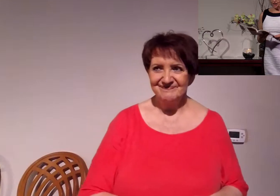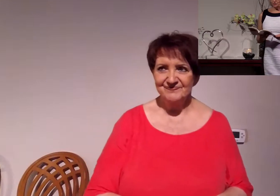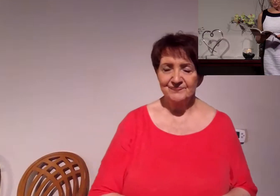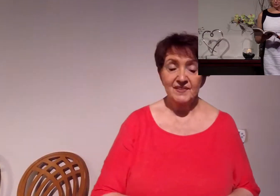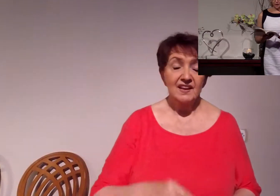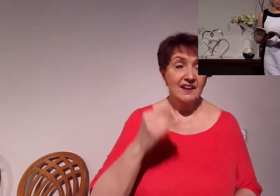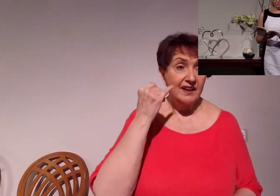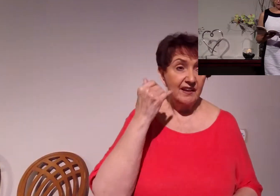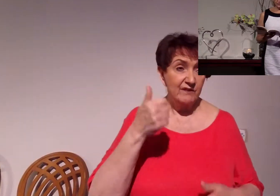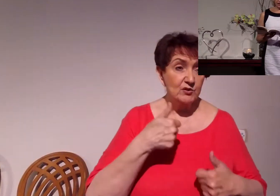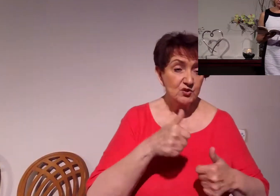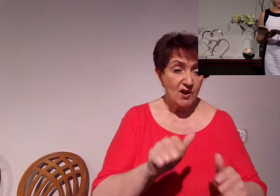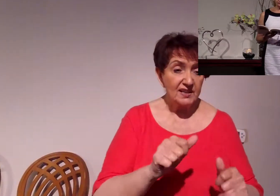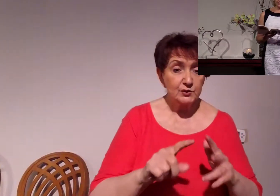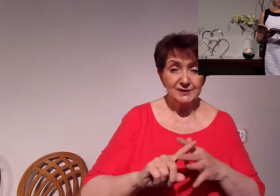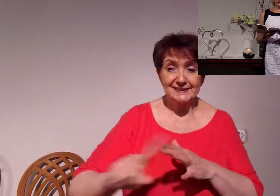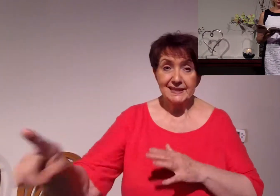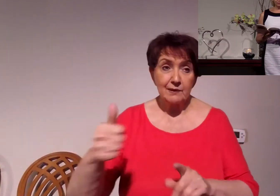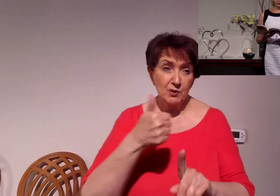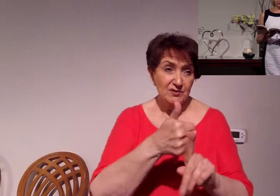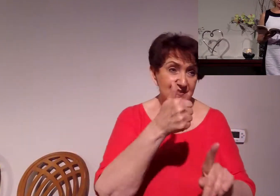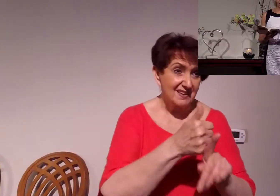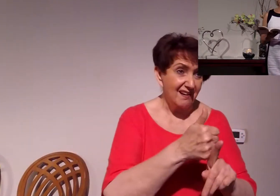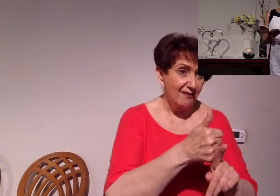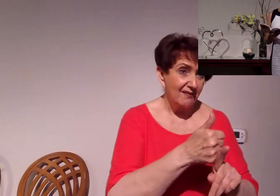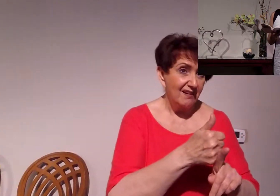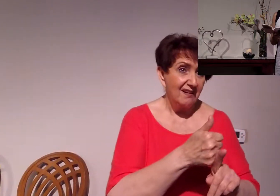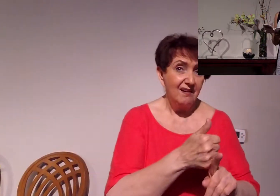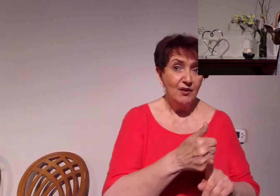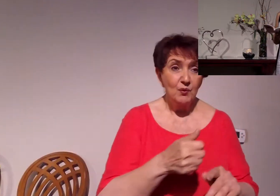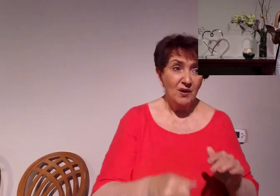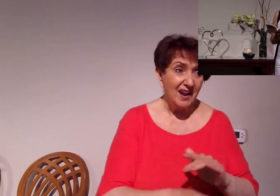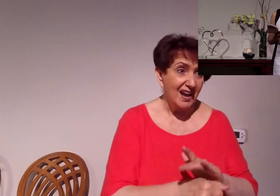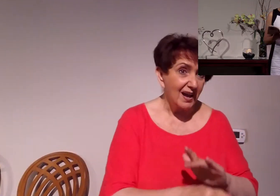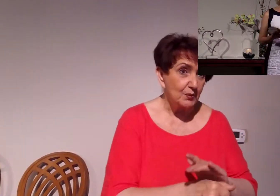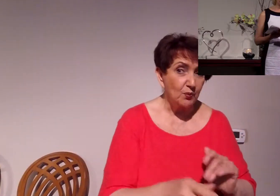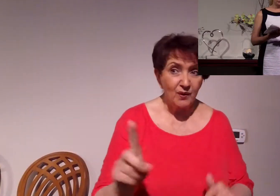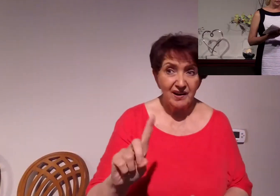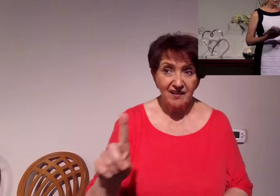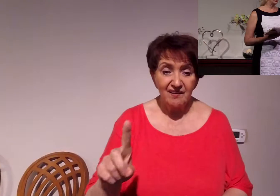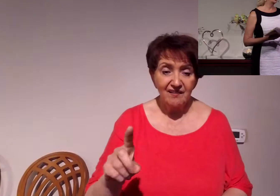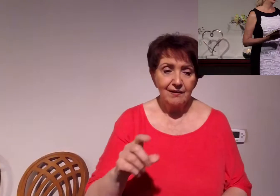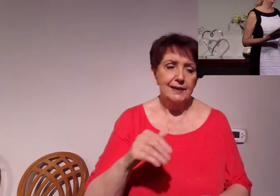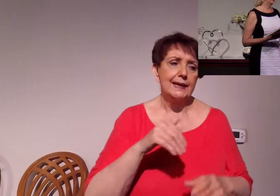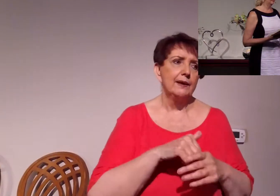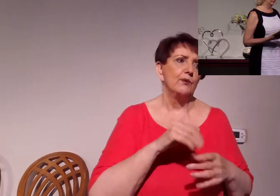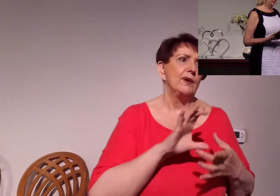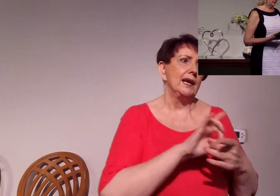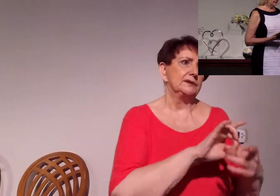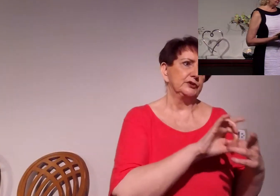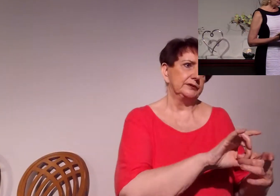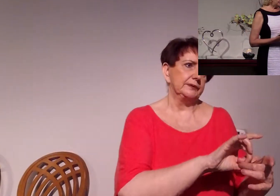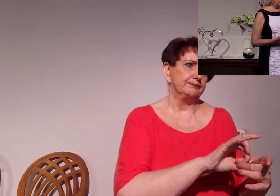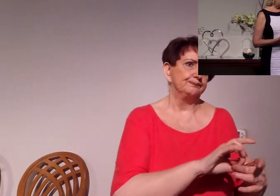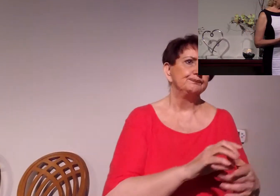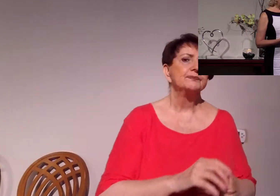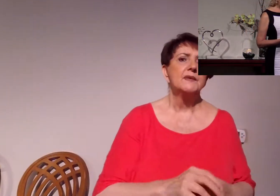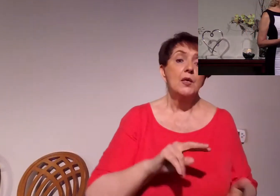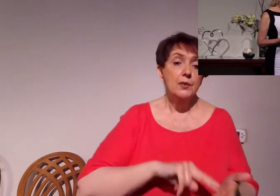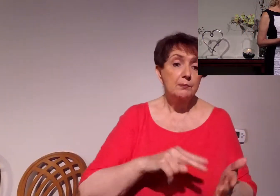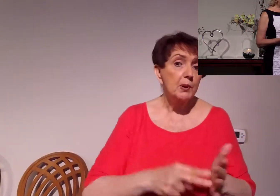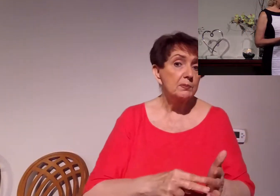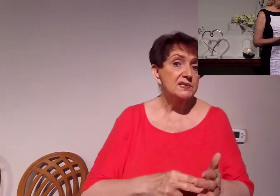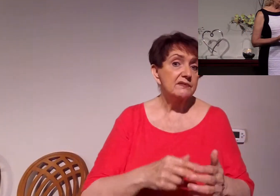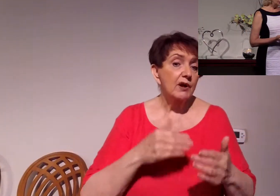If we are trying to run away from ourselves, the last place we want to try and hide is in a relationship. The purpose of an